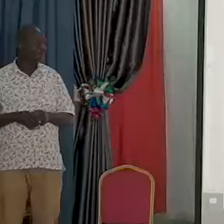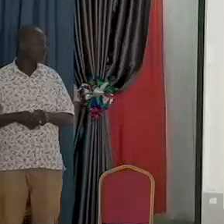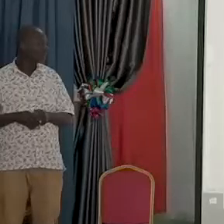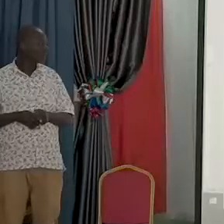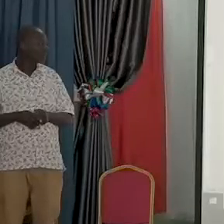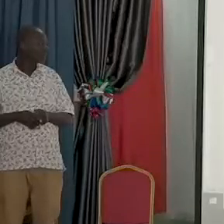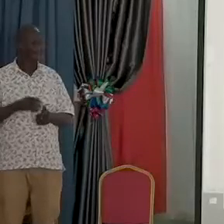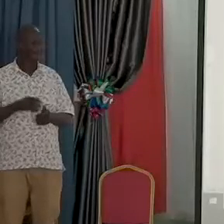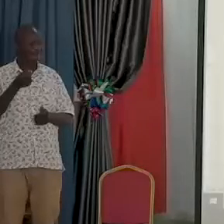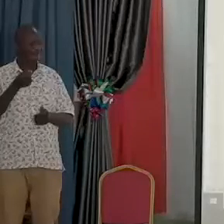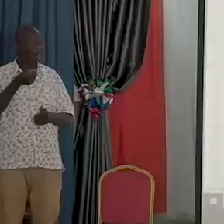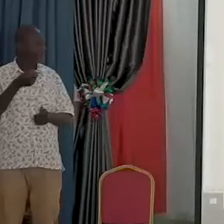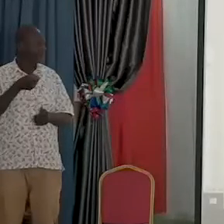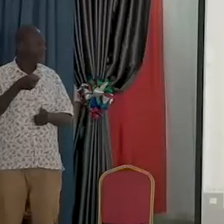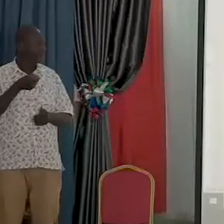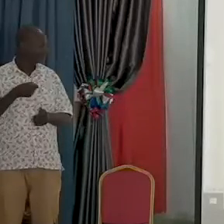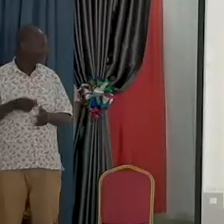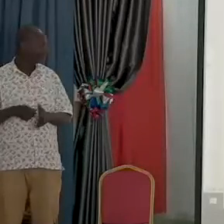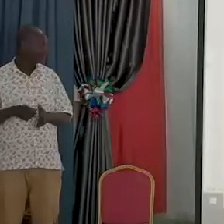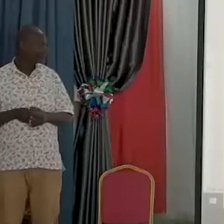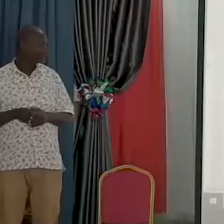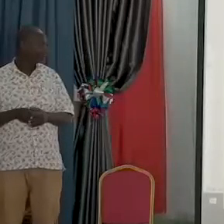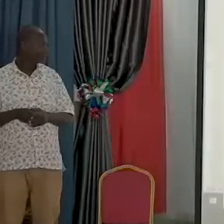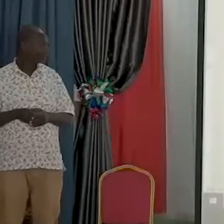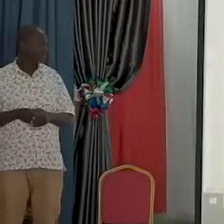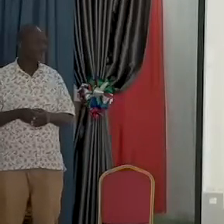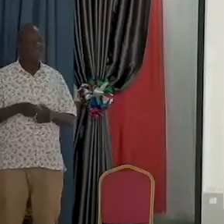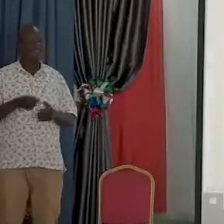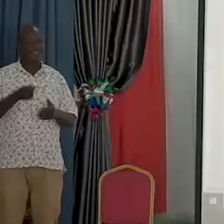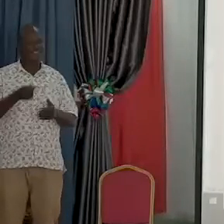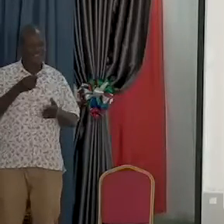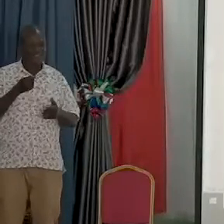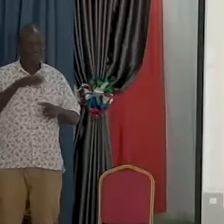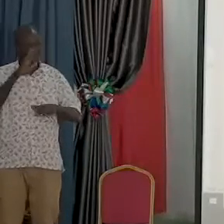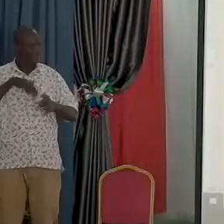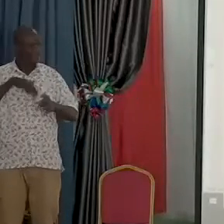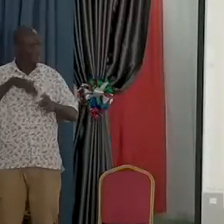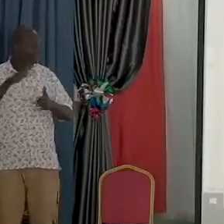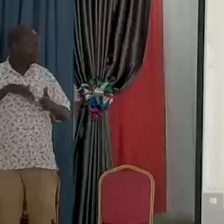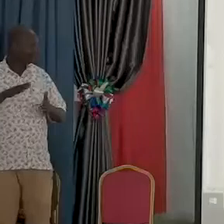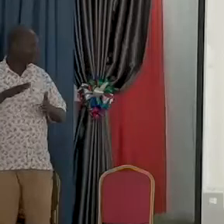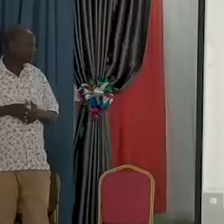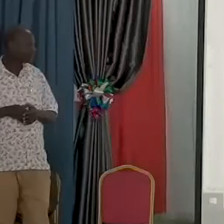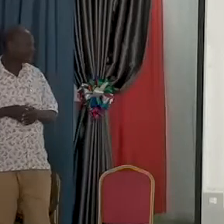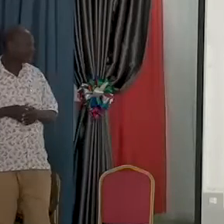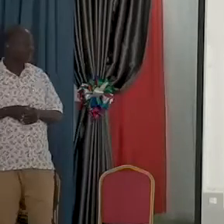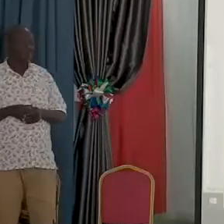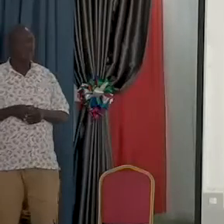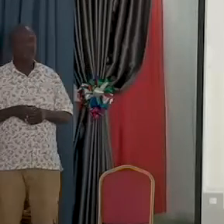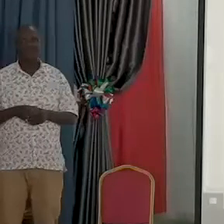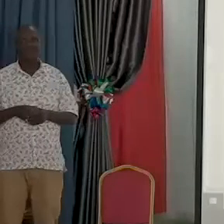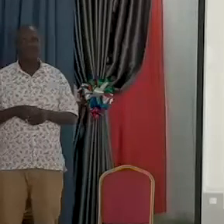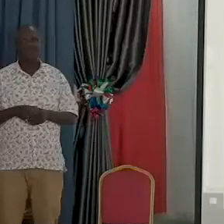Artwork. So that could be coloring or painting or playing with clay. Yes?